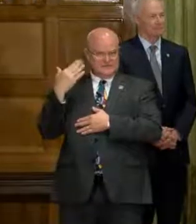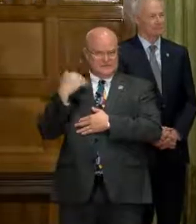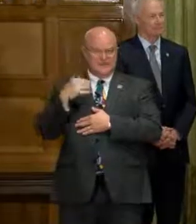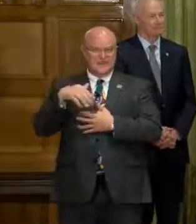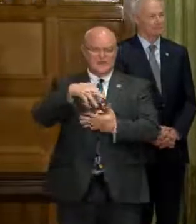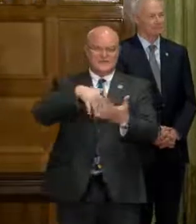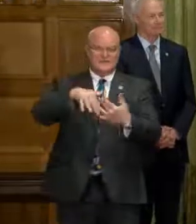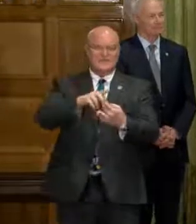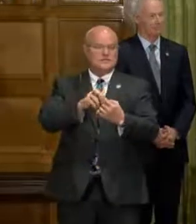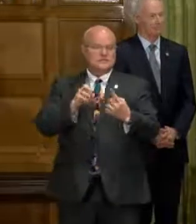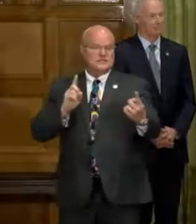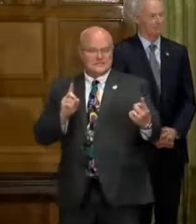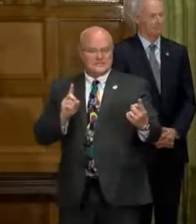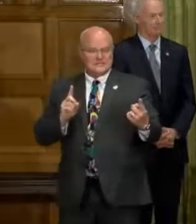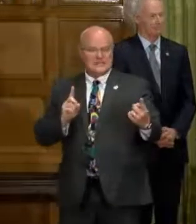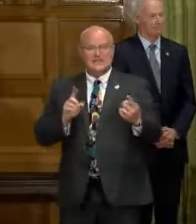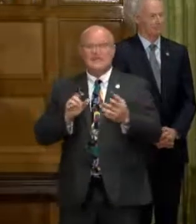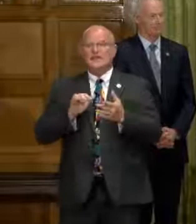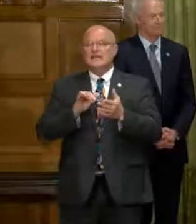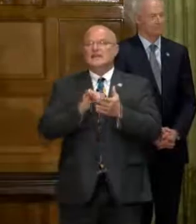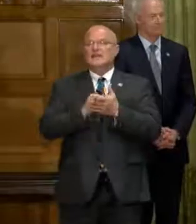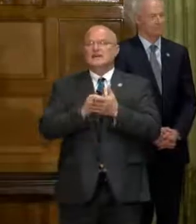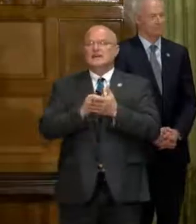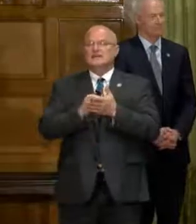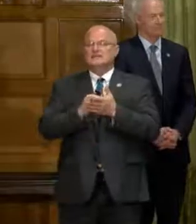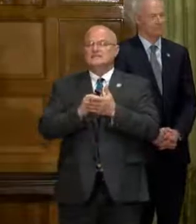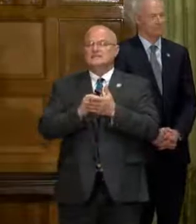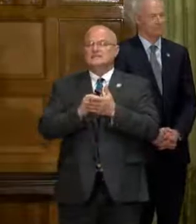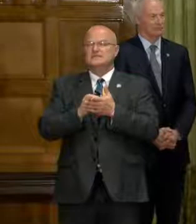physical distancing, the